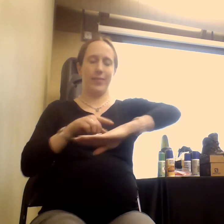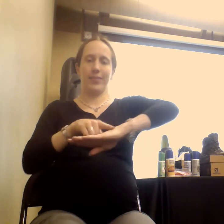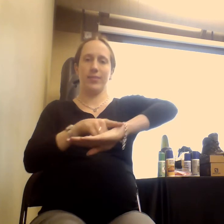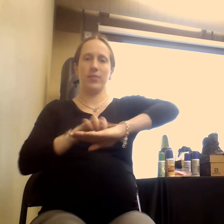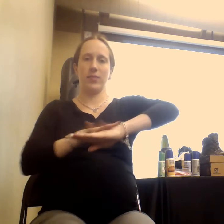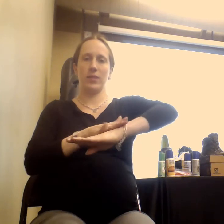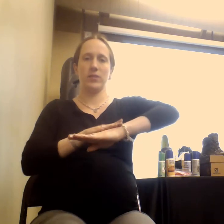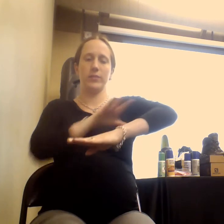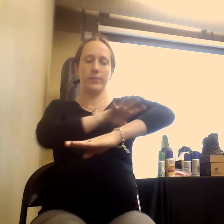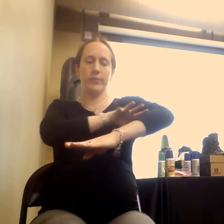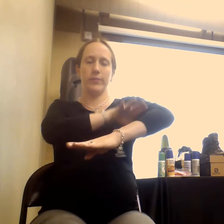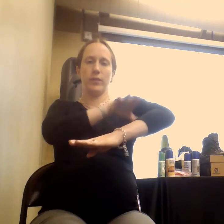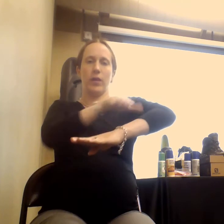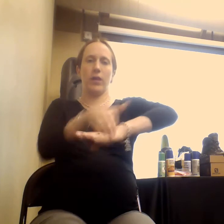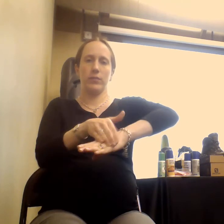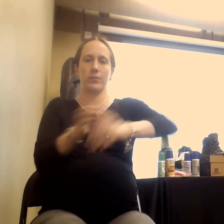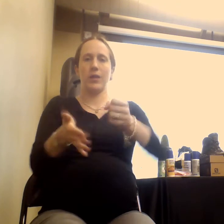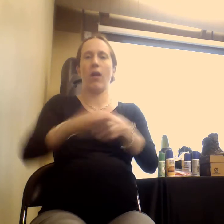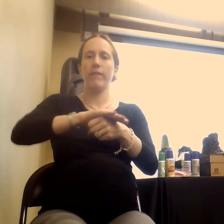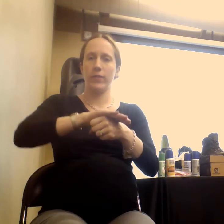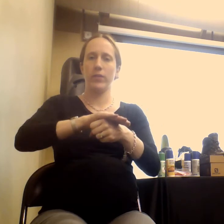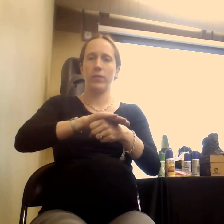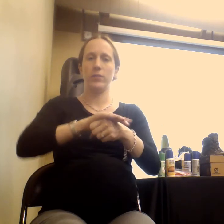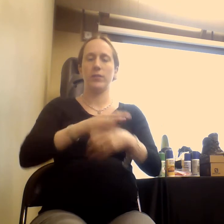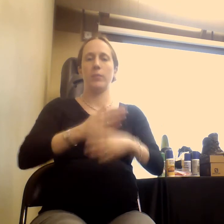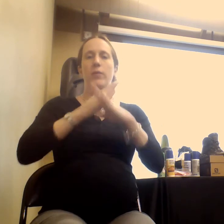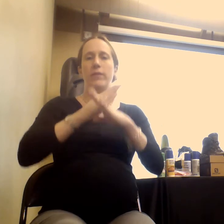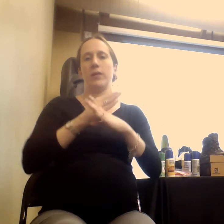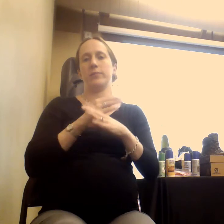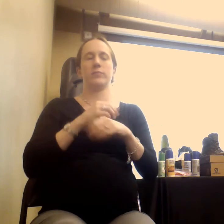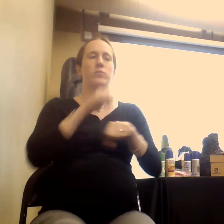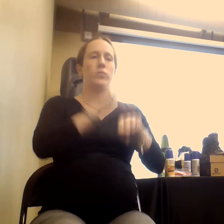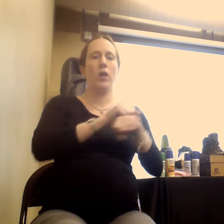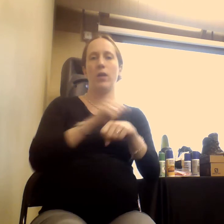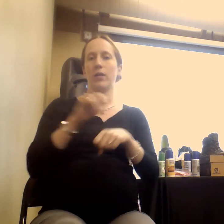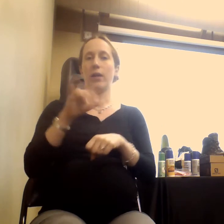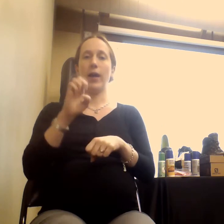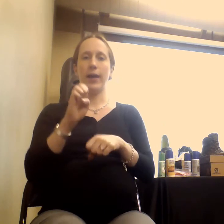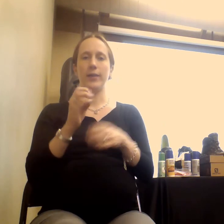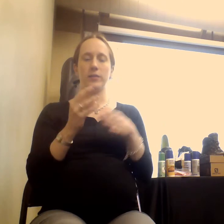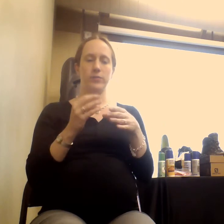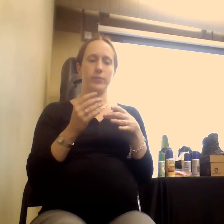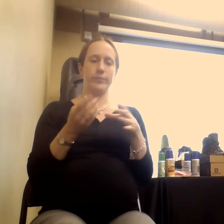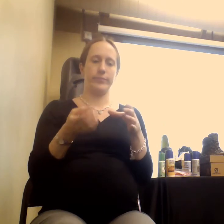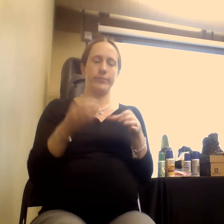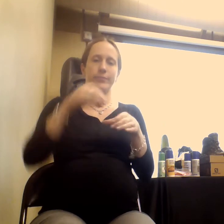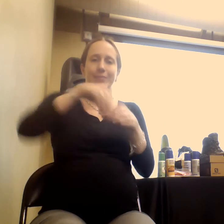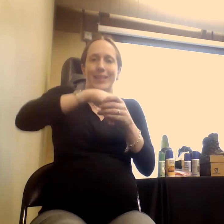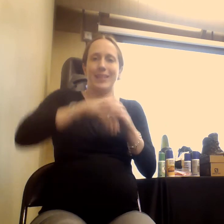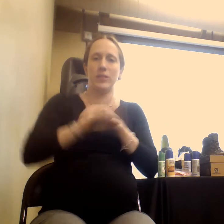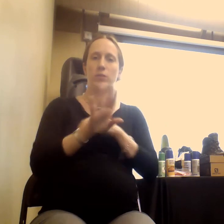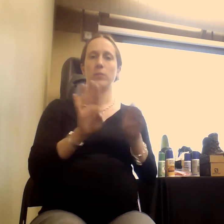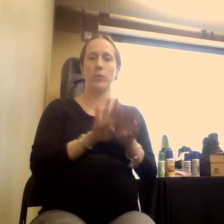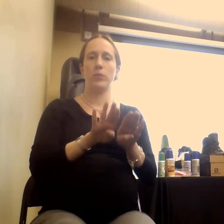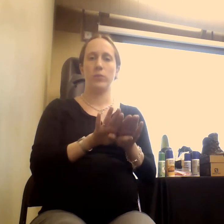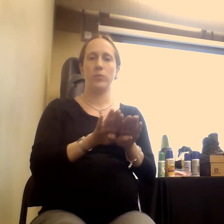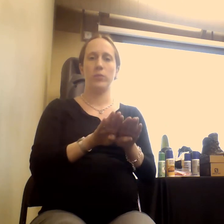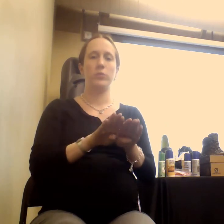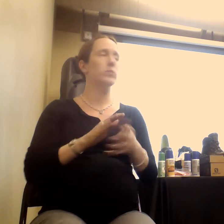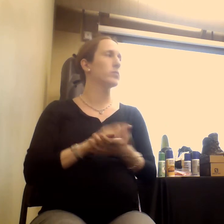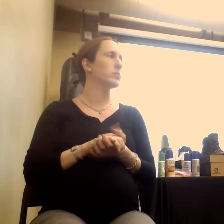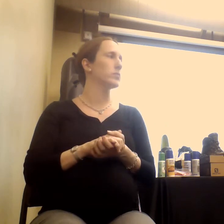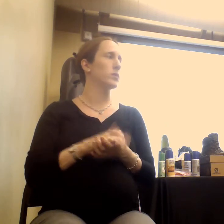ice, anything down into the boot. Handy to have. Don't use them that often, just kind of depends where I'm going,